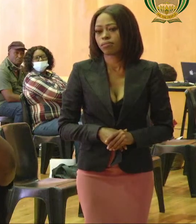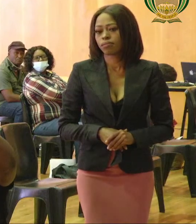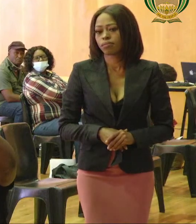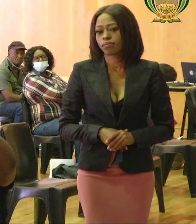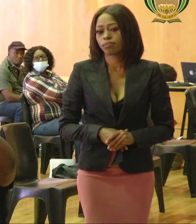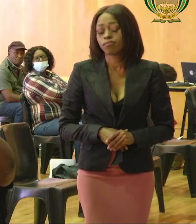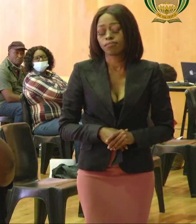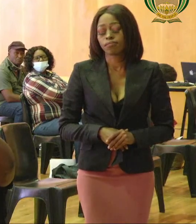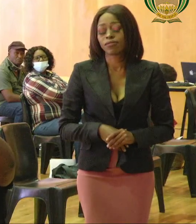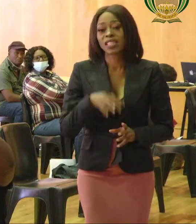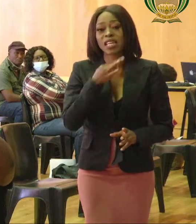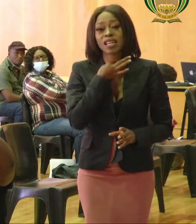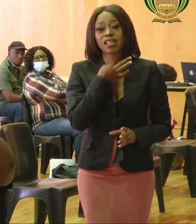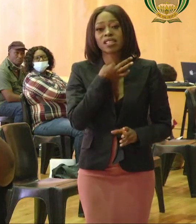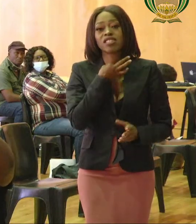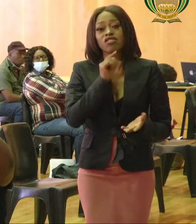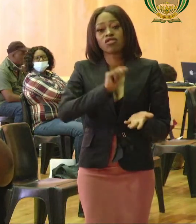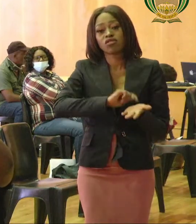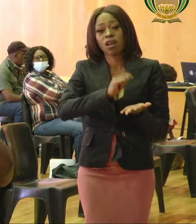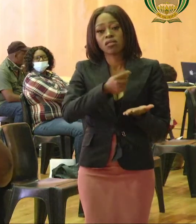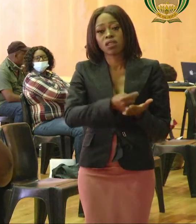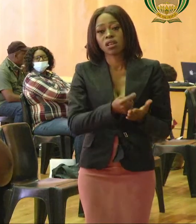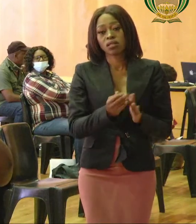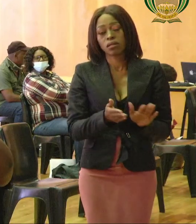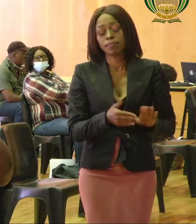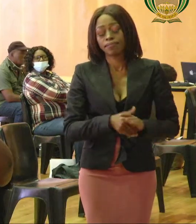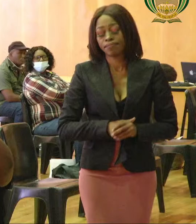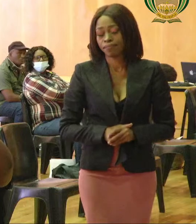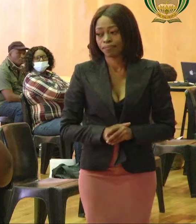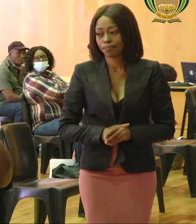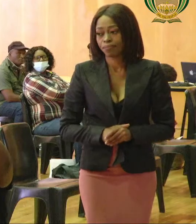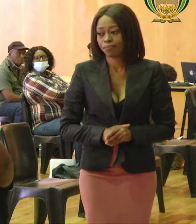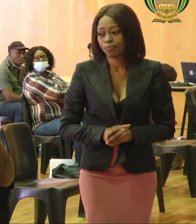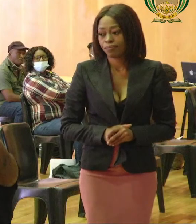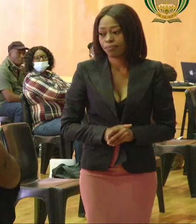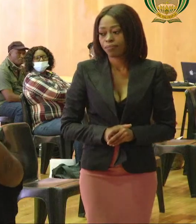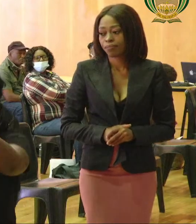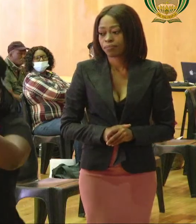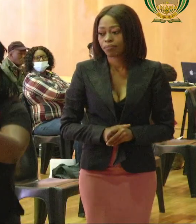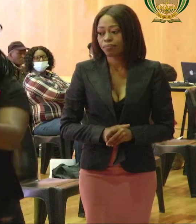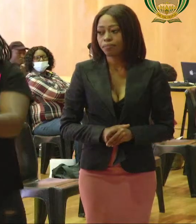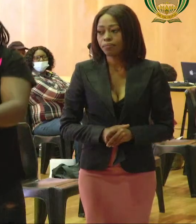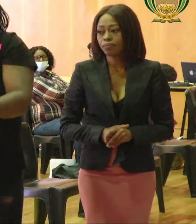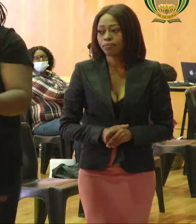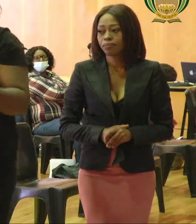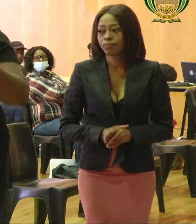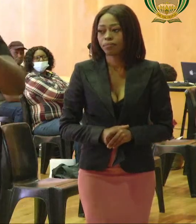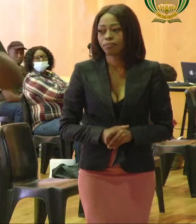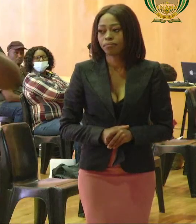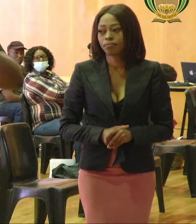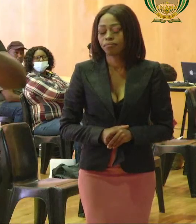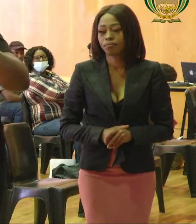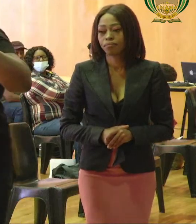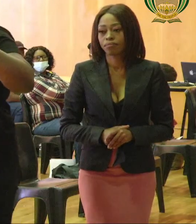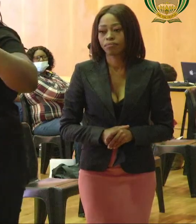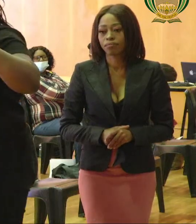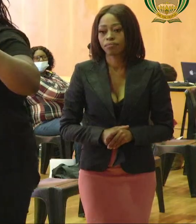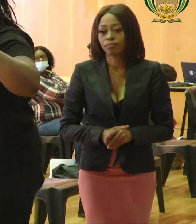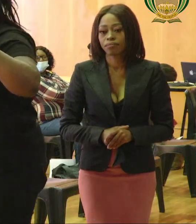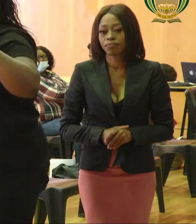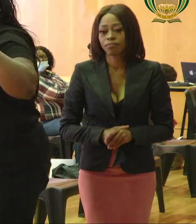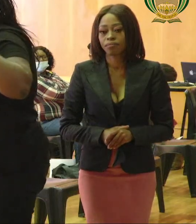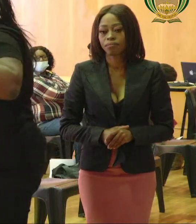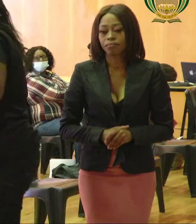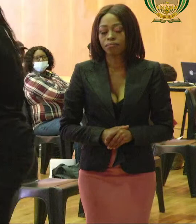I'm a volunteer in front of, and I am against the independent. They make promises and